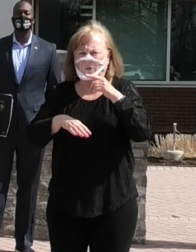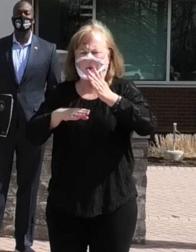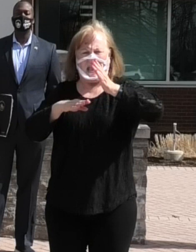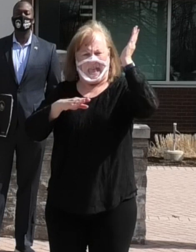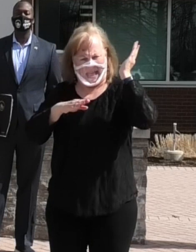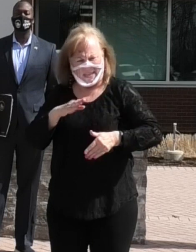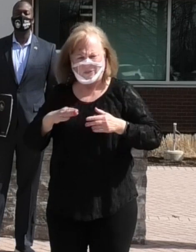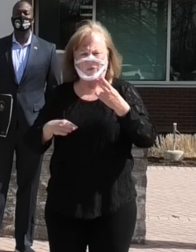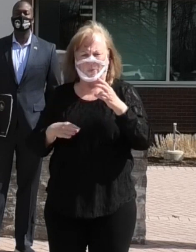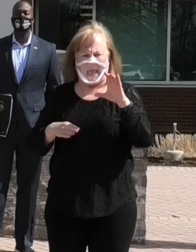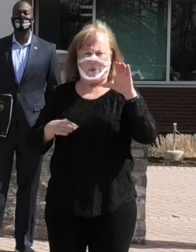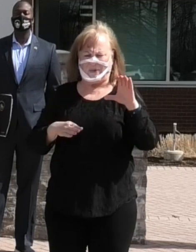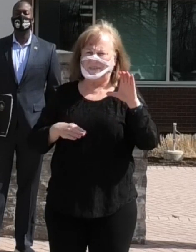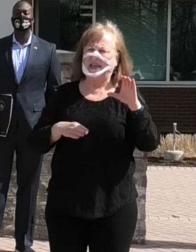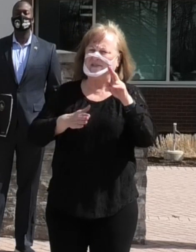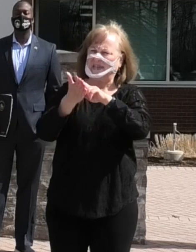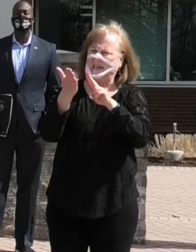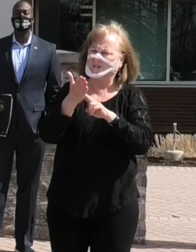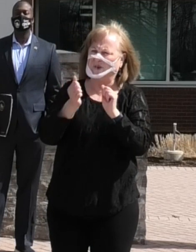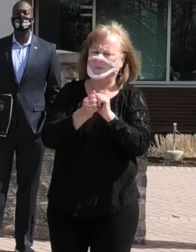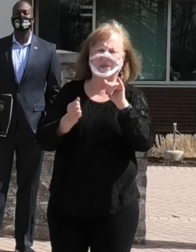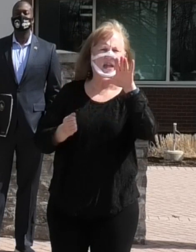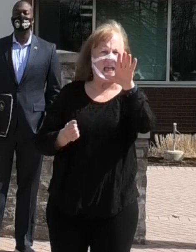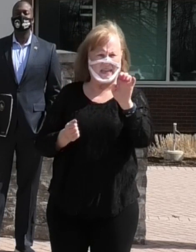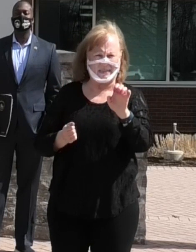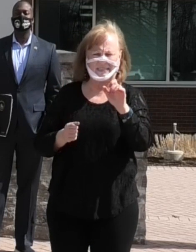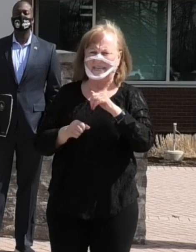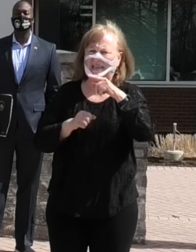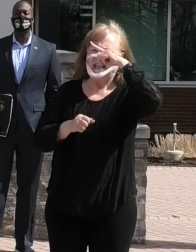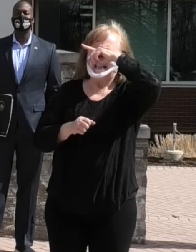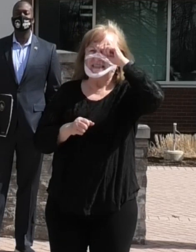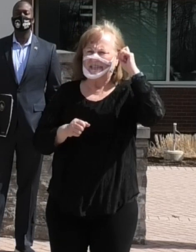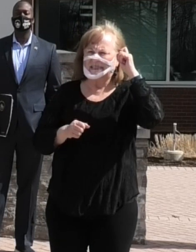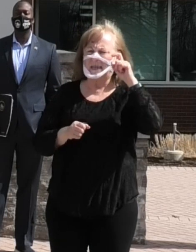Howard County contract with ICE in the summer of